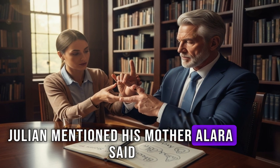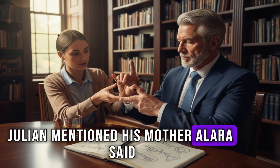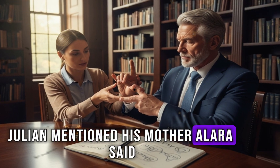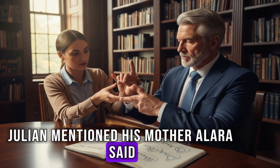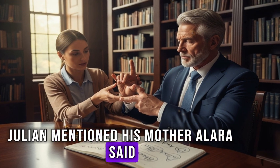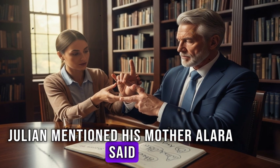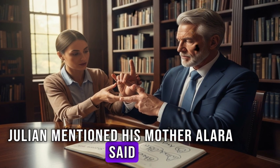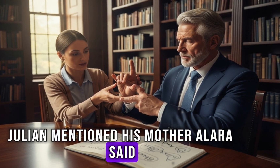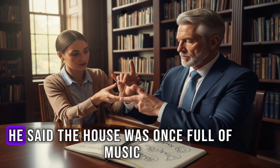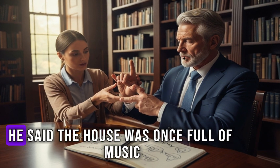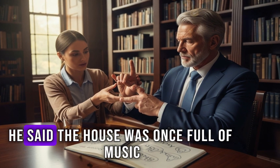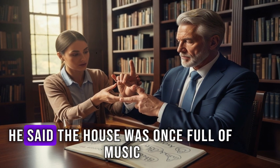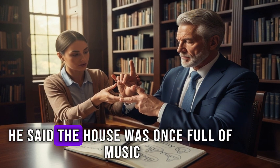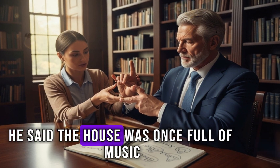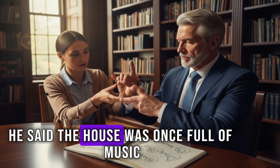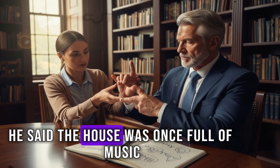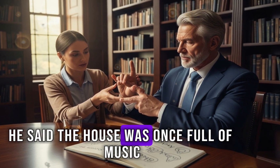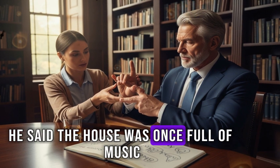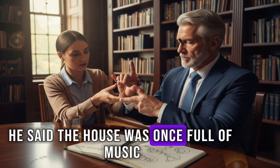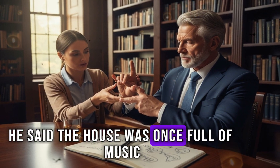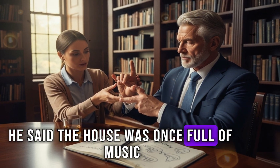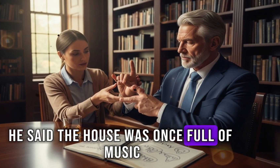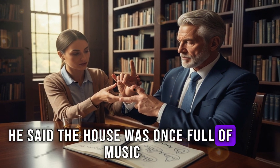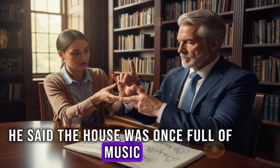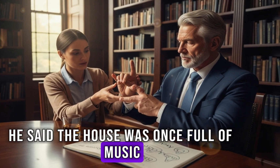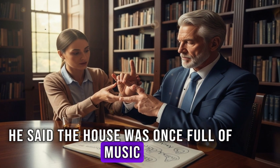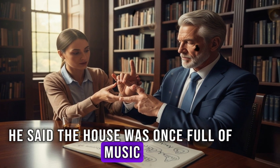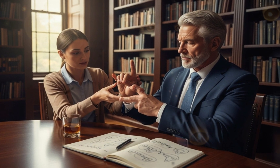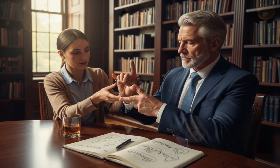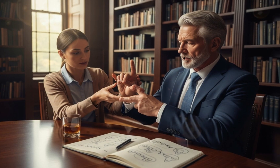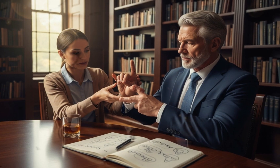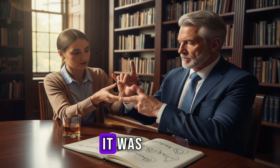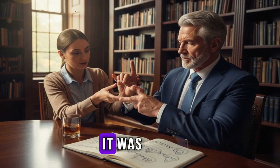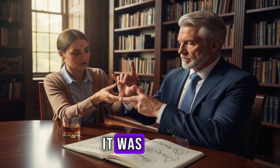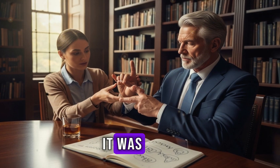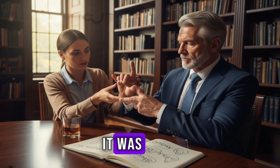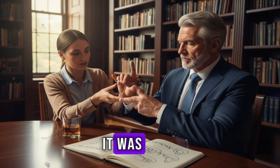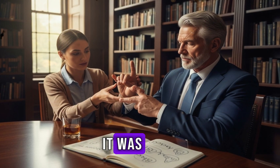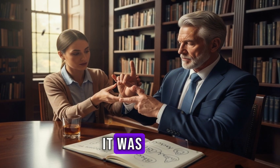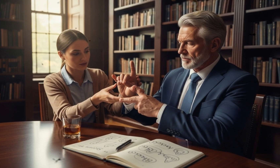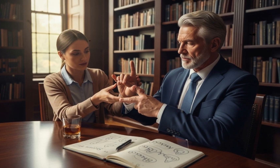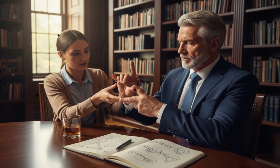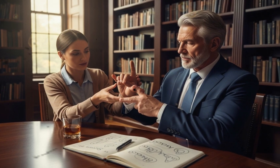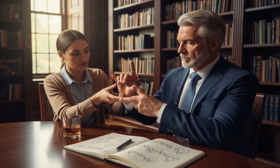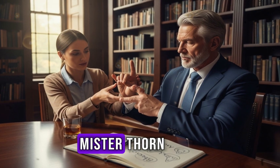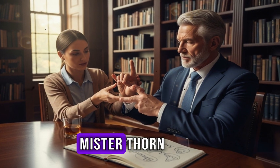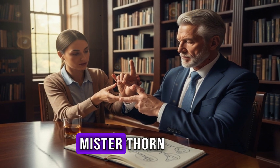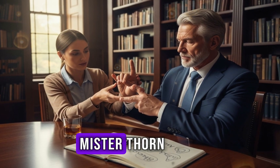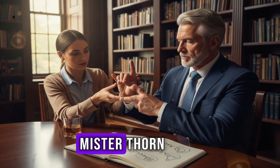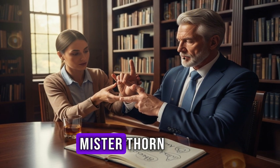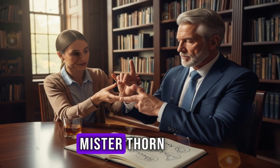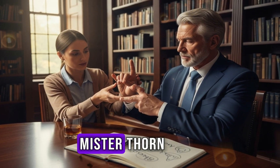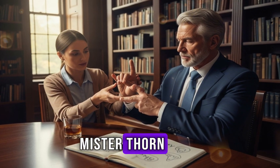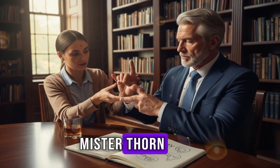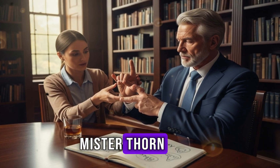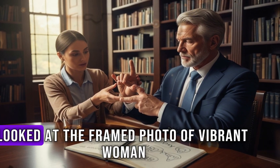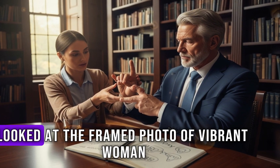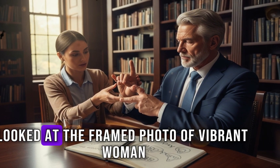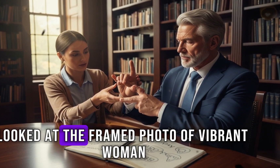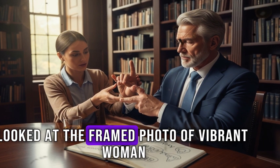Ilara said. "He said the house was once full of music." "It was." "Mr." Thorne looked at the